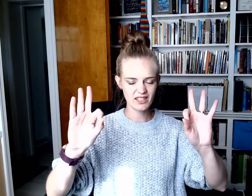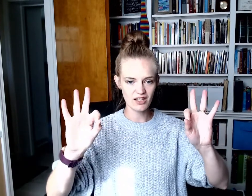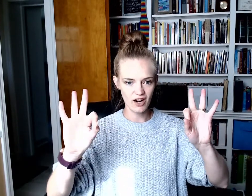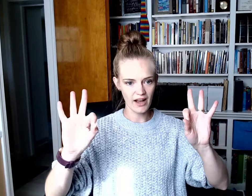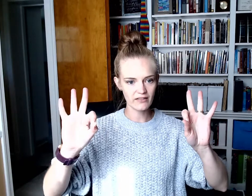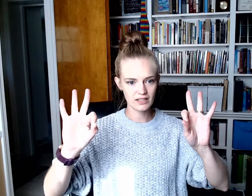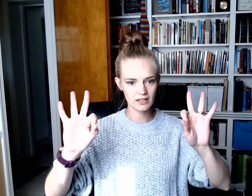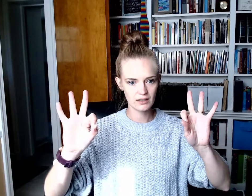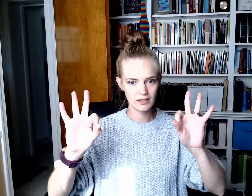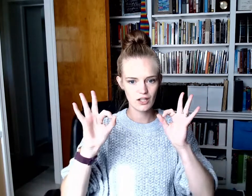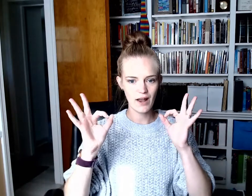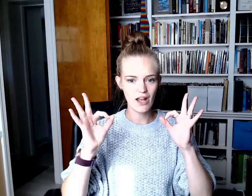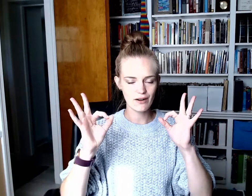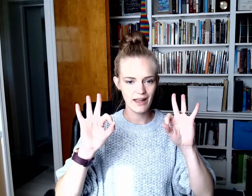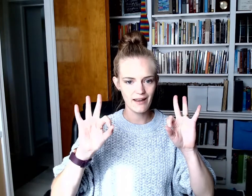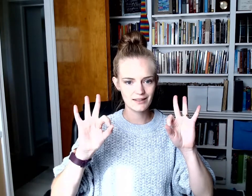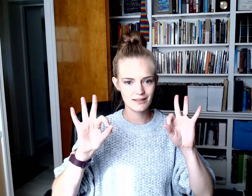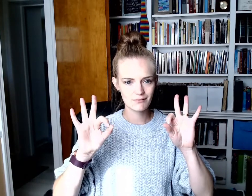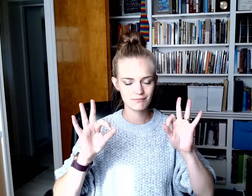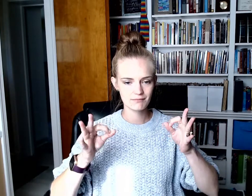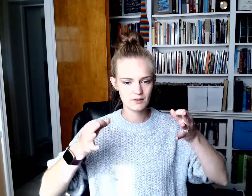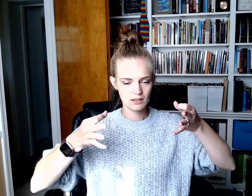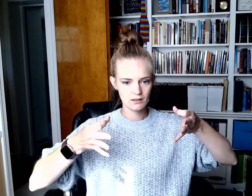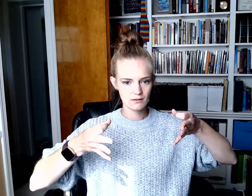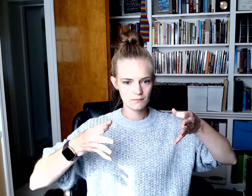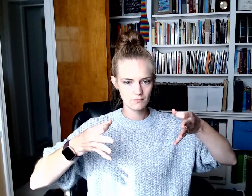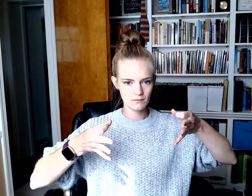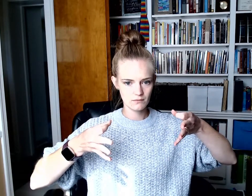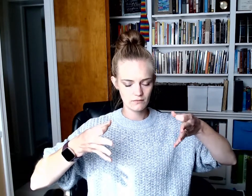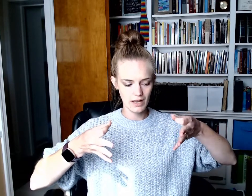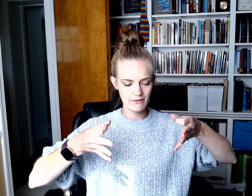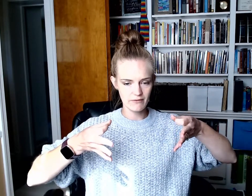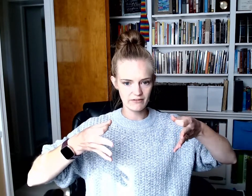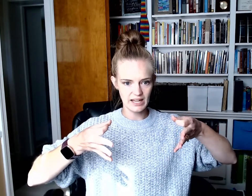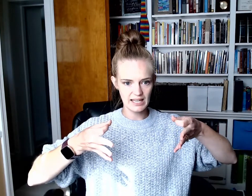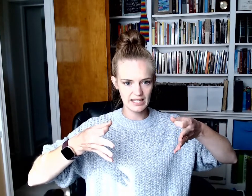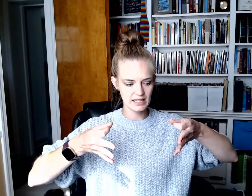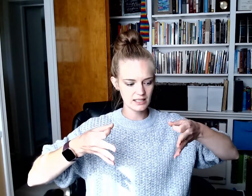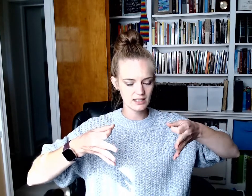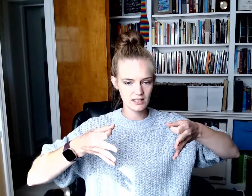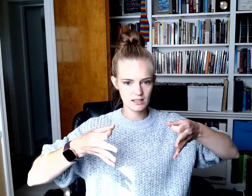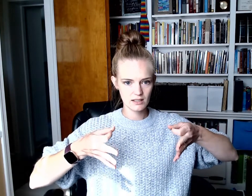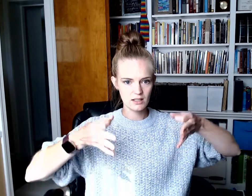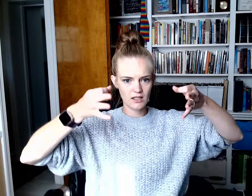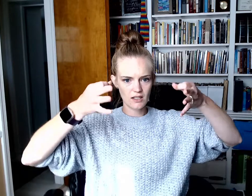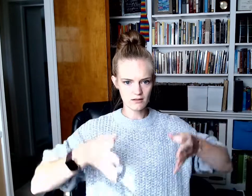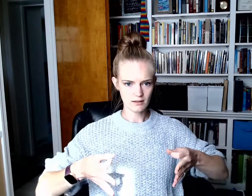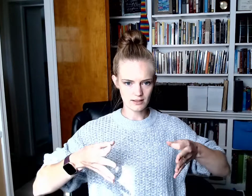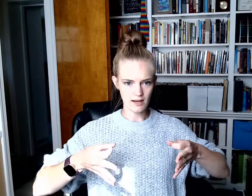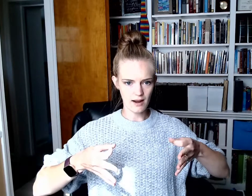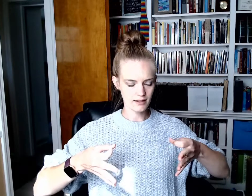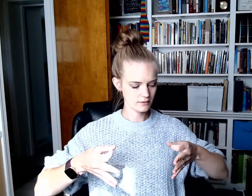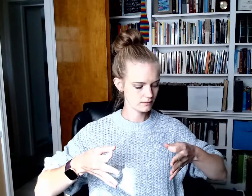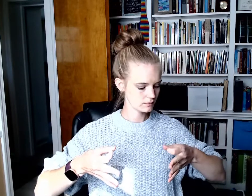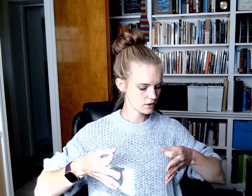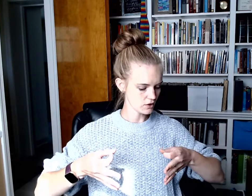are Fs. So A-OK hands. Have them flat like this. Decide. Straight